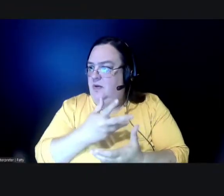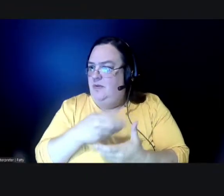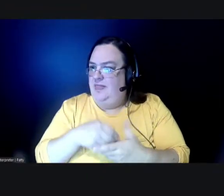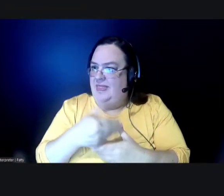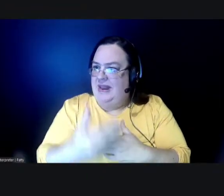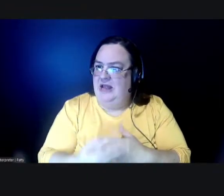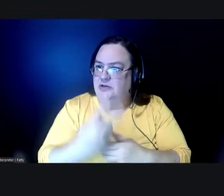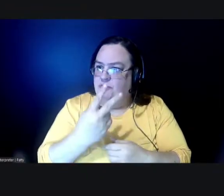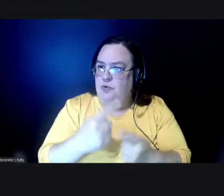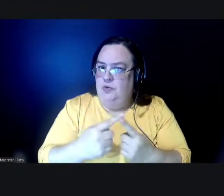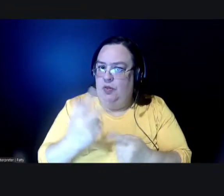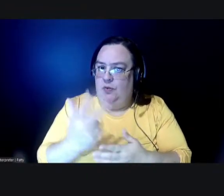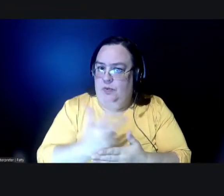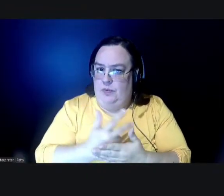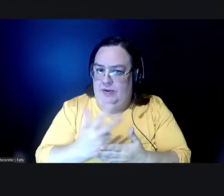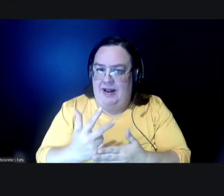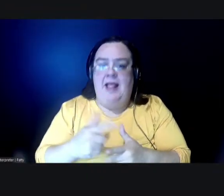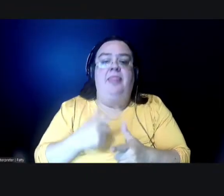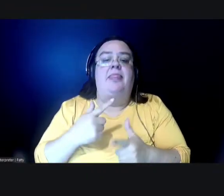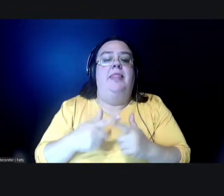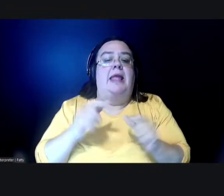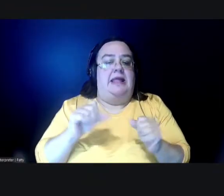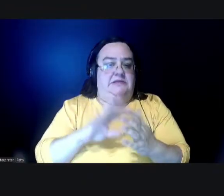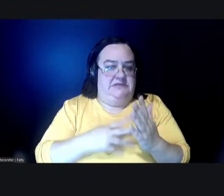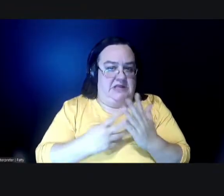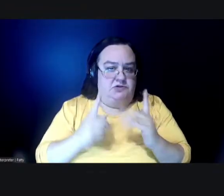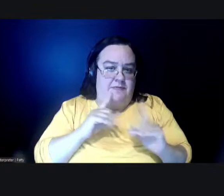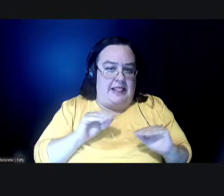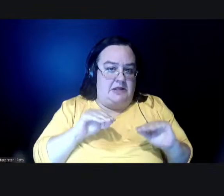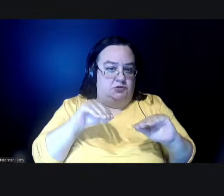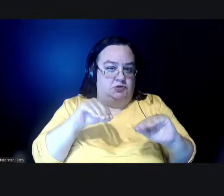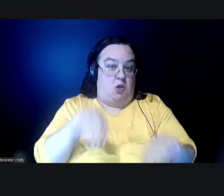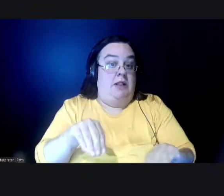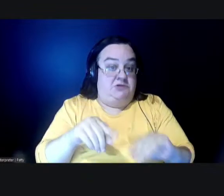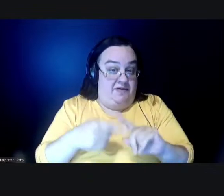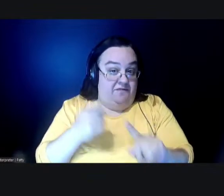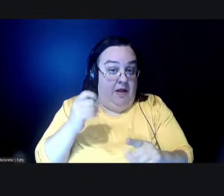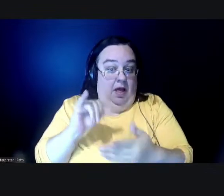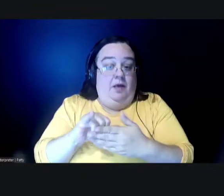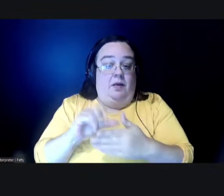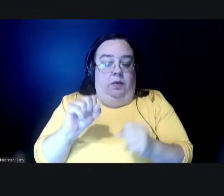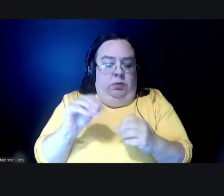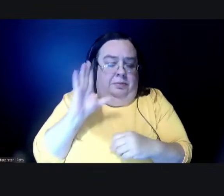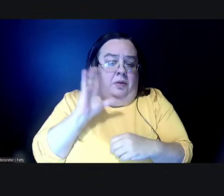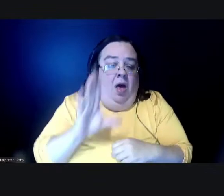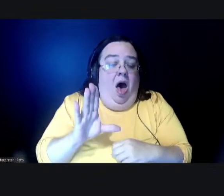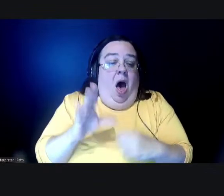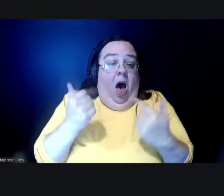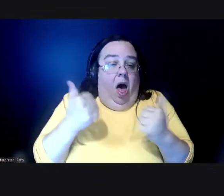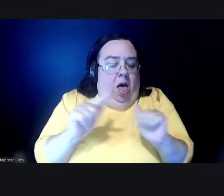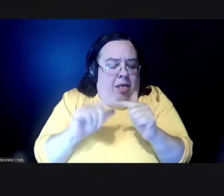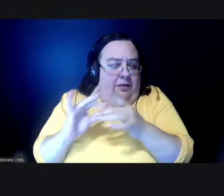3 weeks, and then we can schedule installation from there. So we're going to try to coordinate